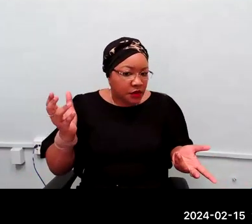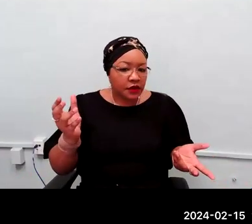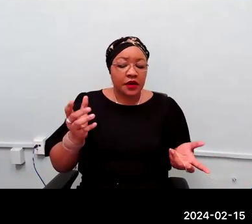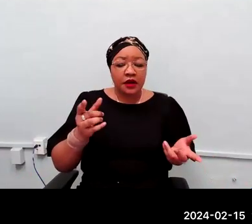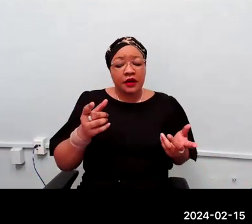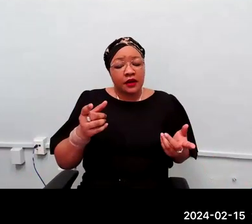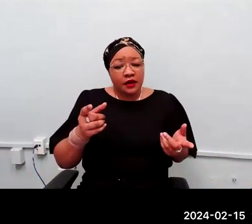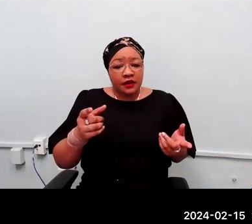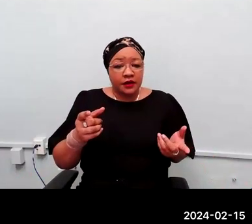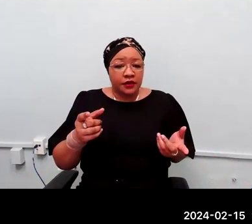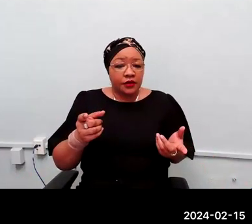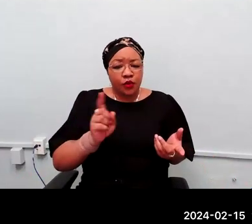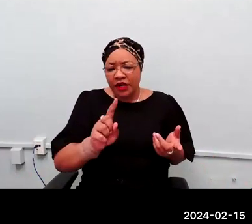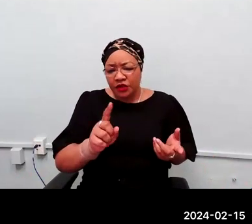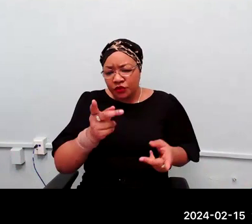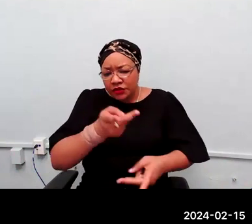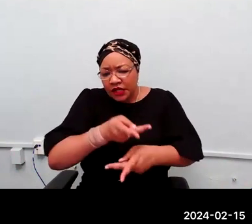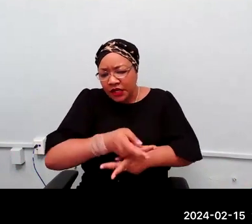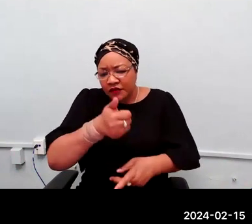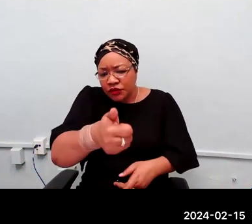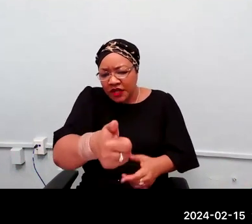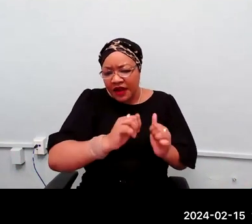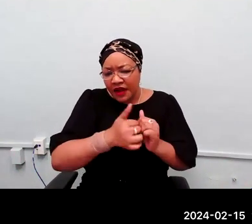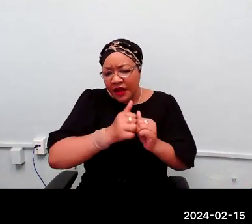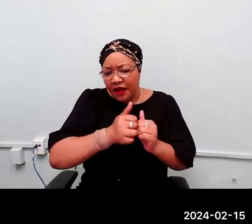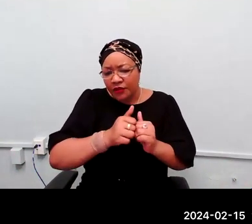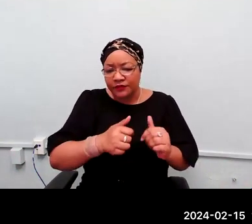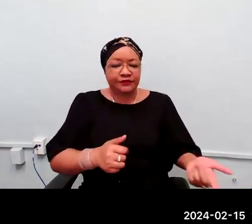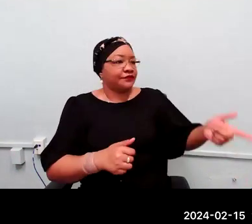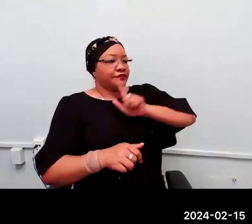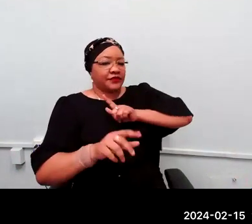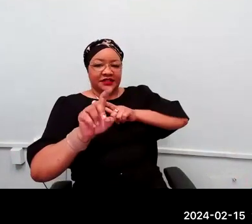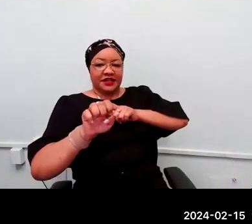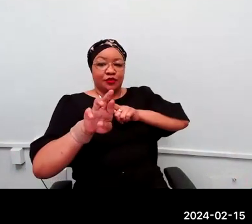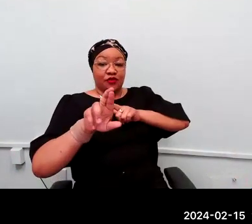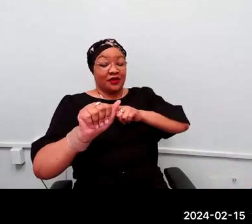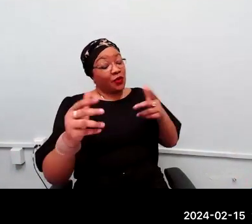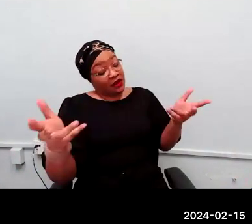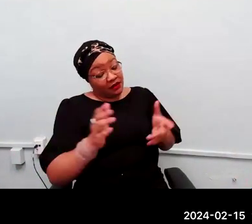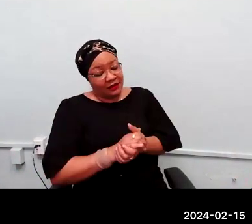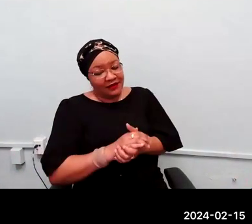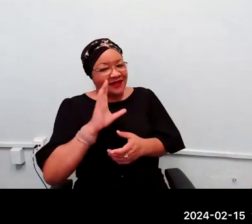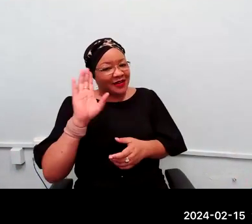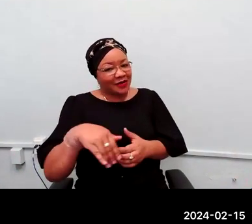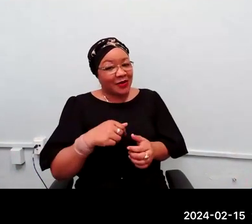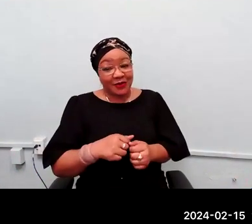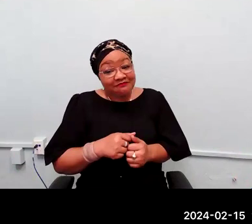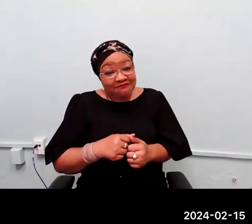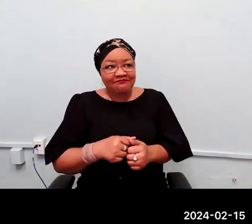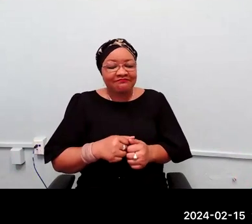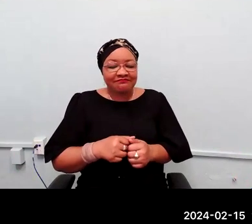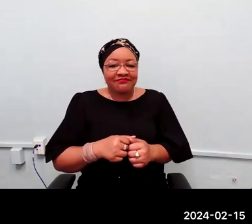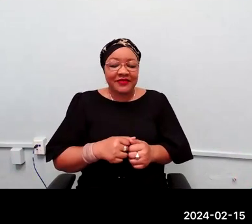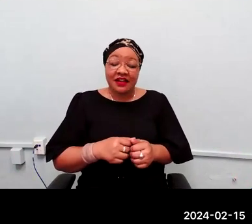find sites of care? yeah, well, you know, surprisingly enough, a lot with animals, a lot